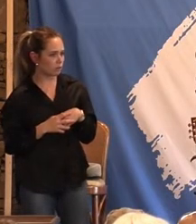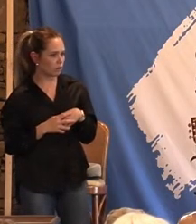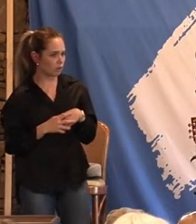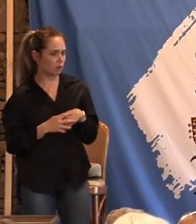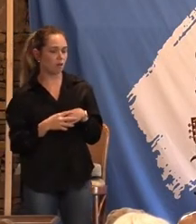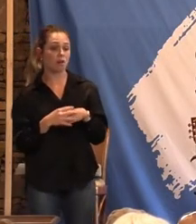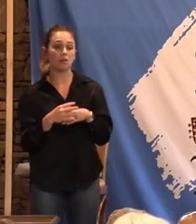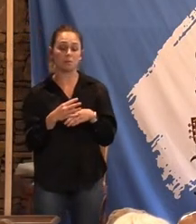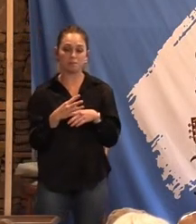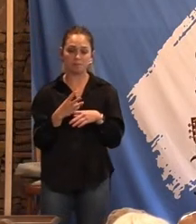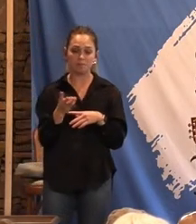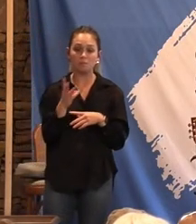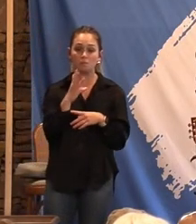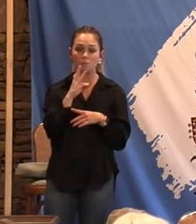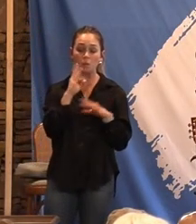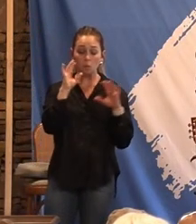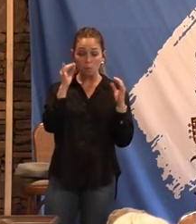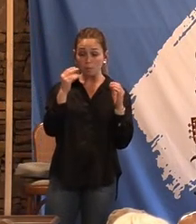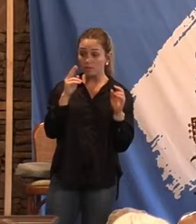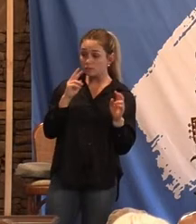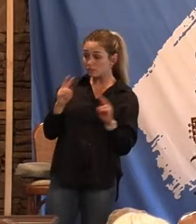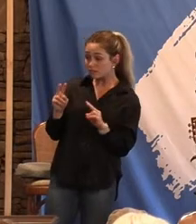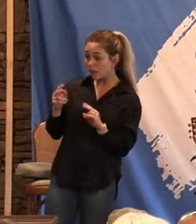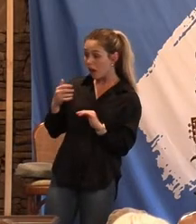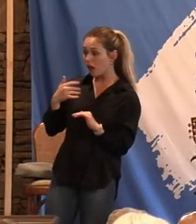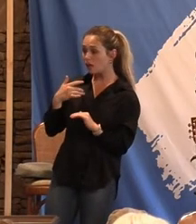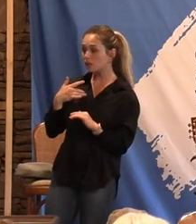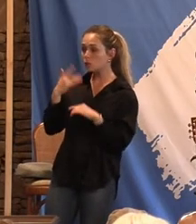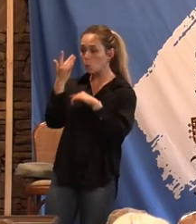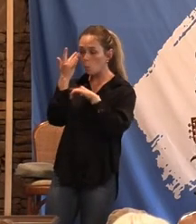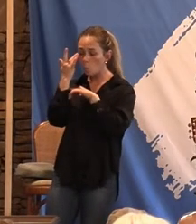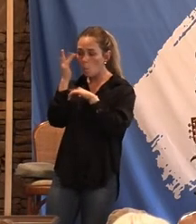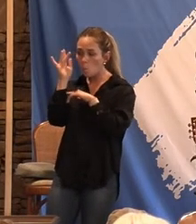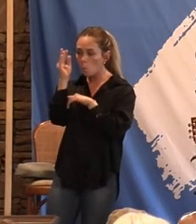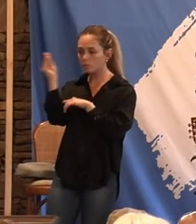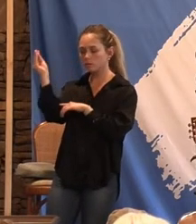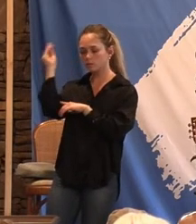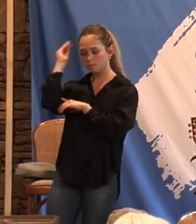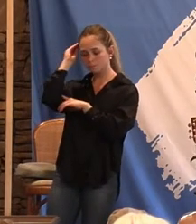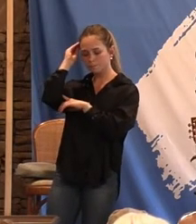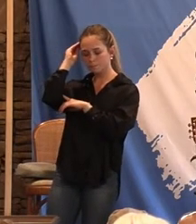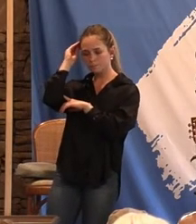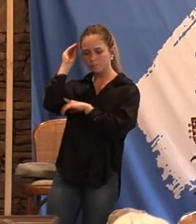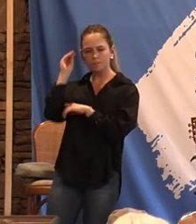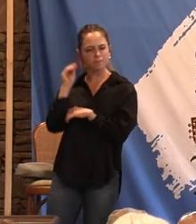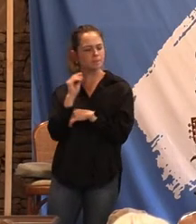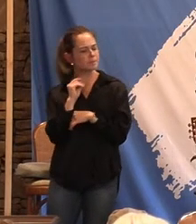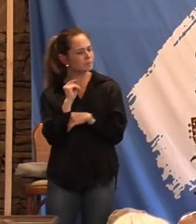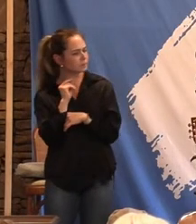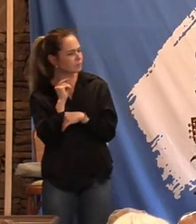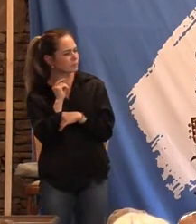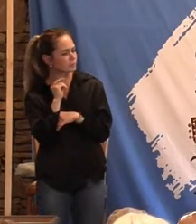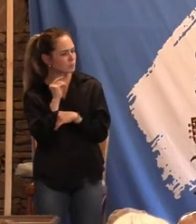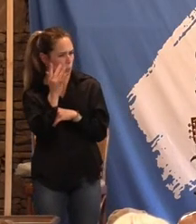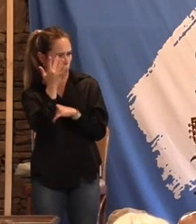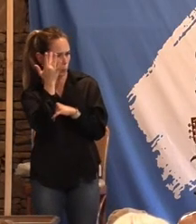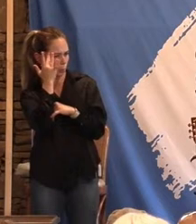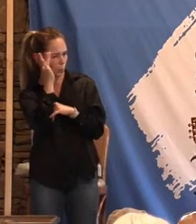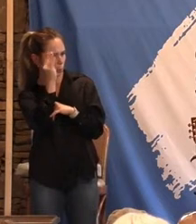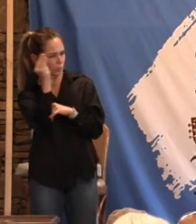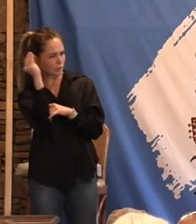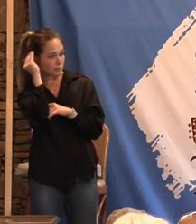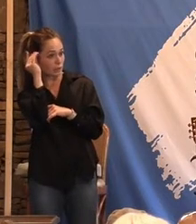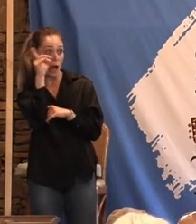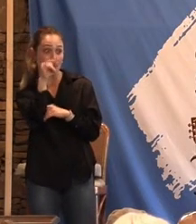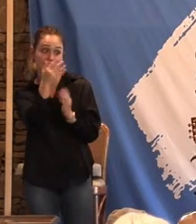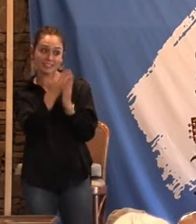buffalo said, he has wisdom. And Tiger thought, wisdom? Oh, I